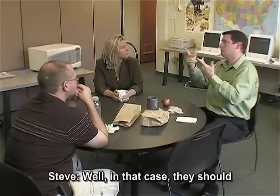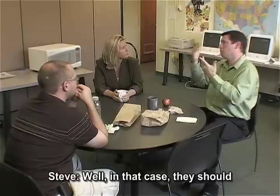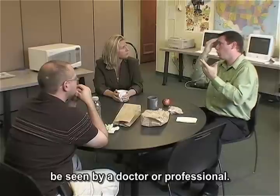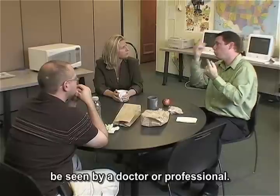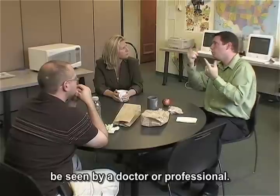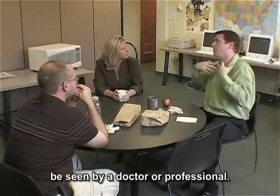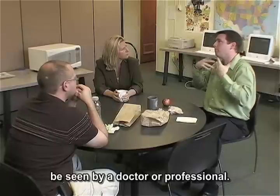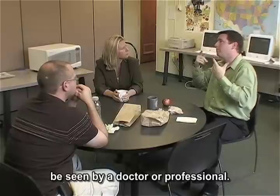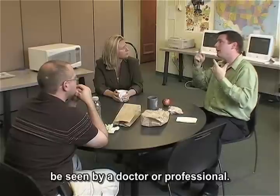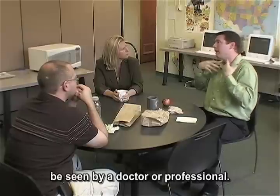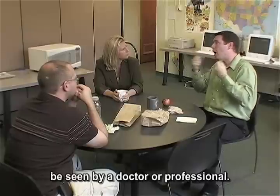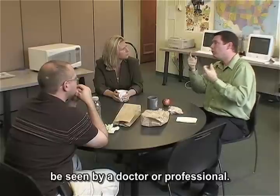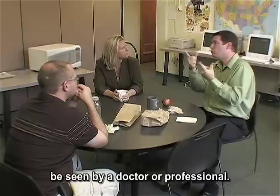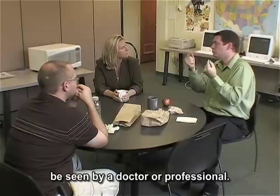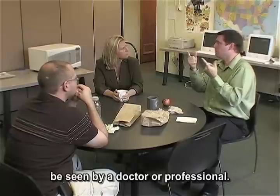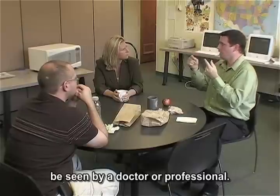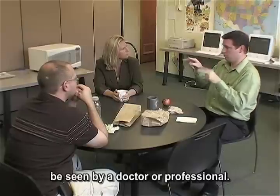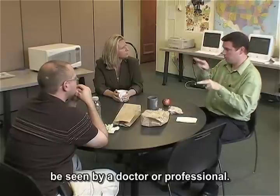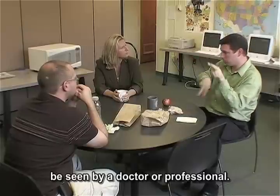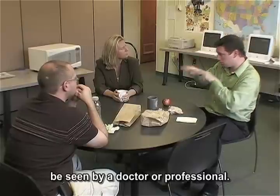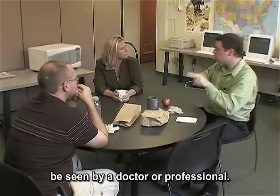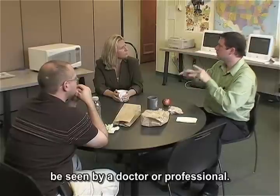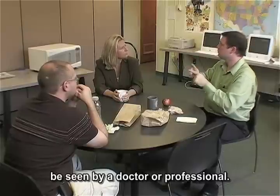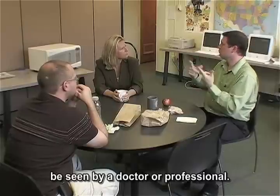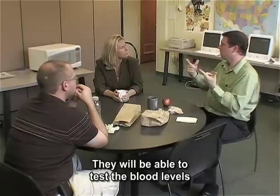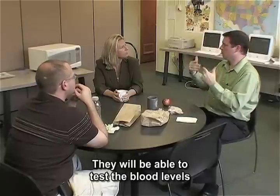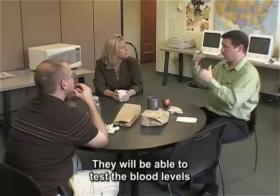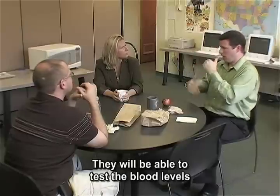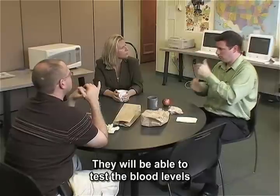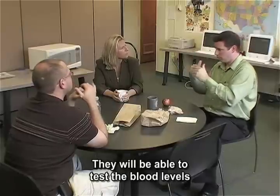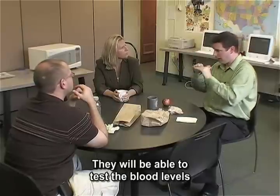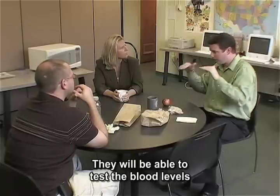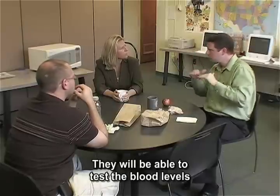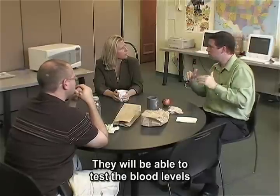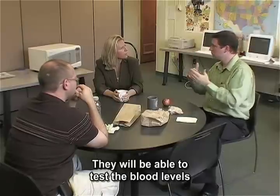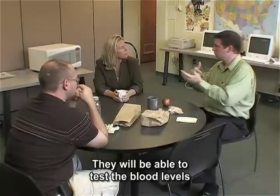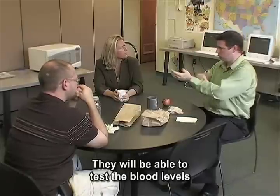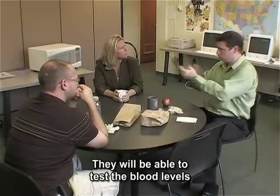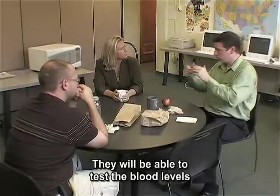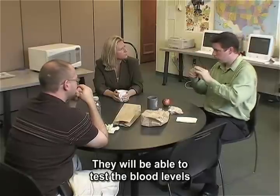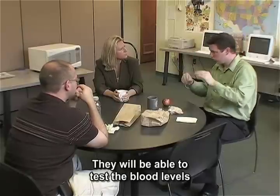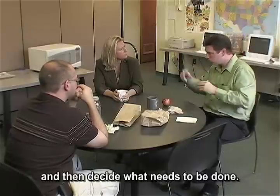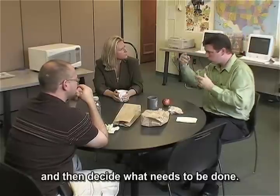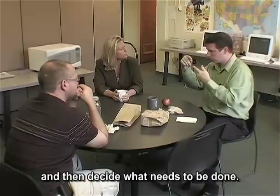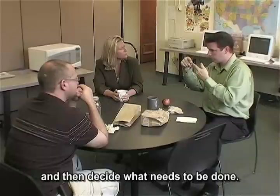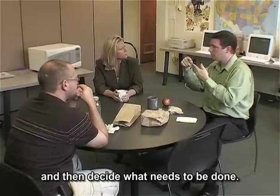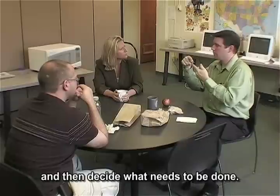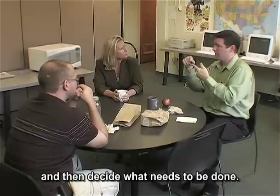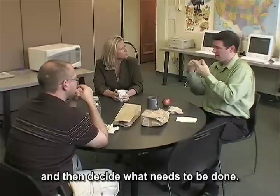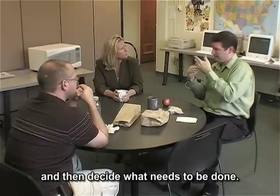a doctor or professional. They will be able to test the blood levels and then decide what needs to be done.